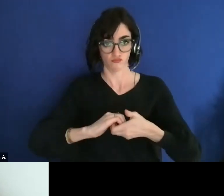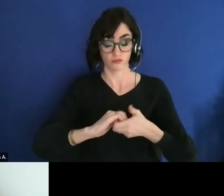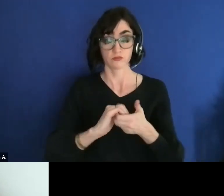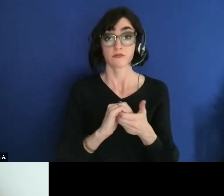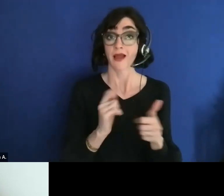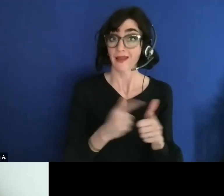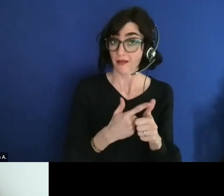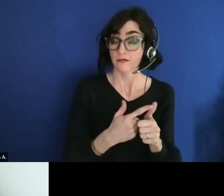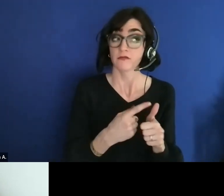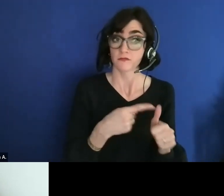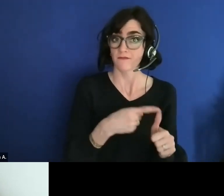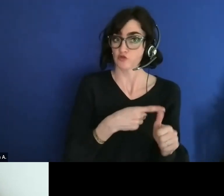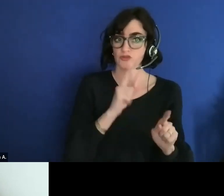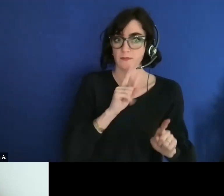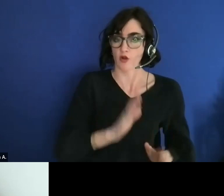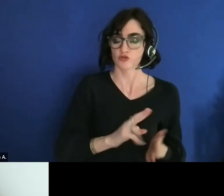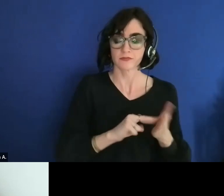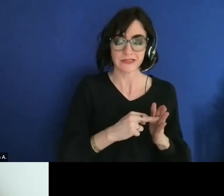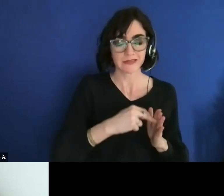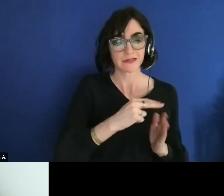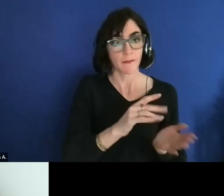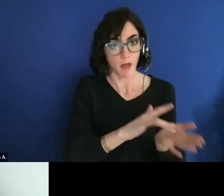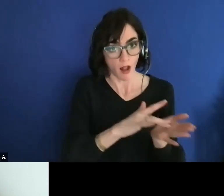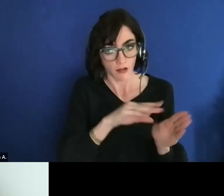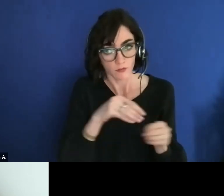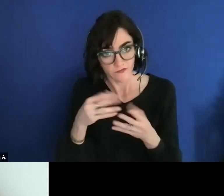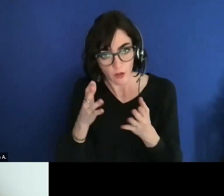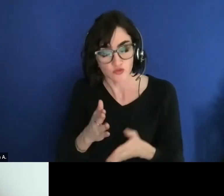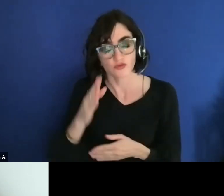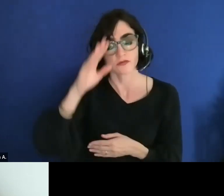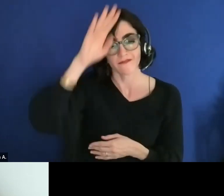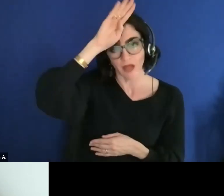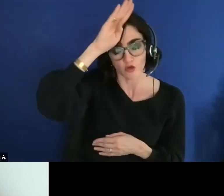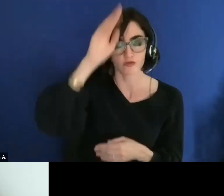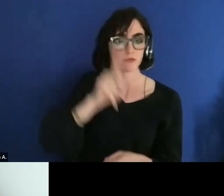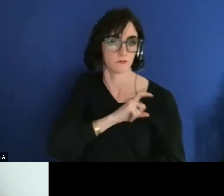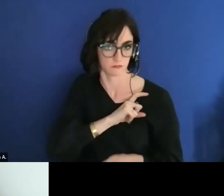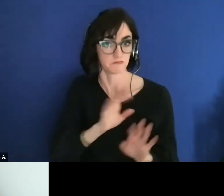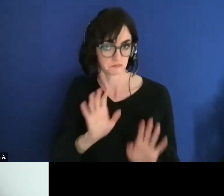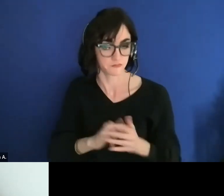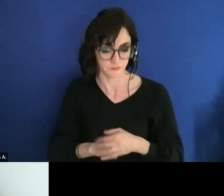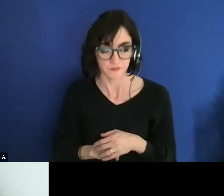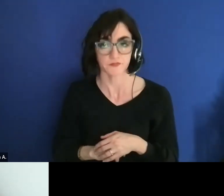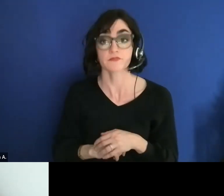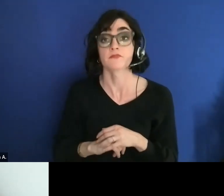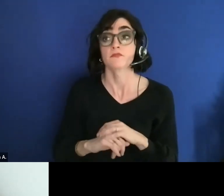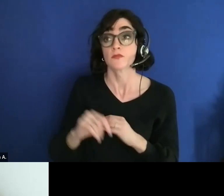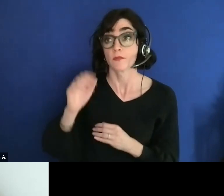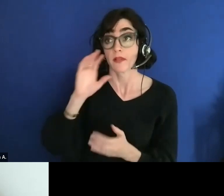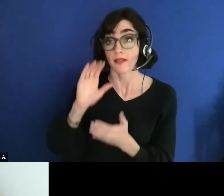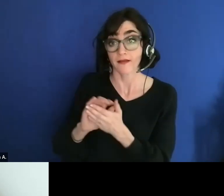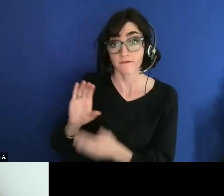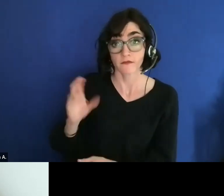mean emergency medical services, fire, and law enforcement. So I'm going to have, I think Chloe's got the